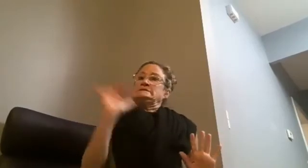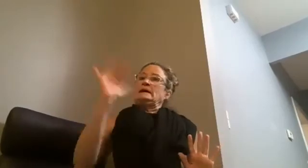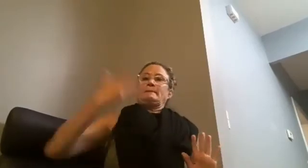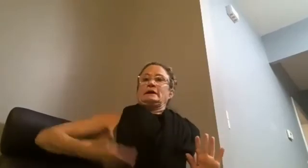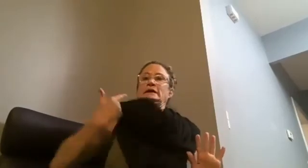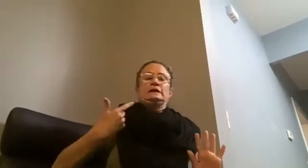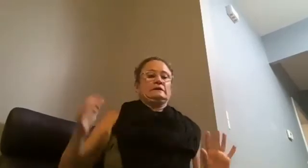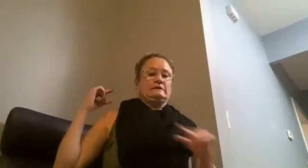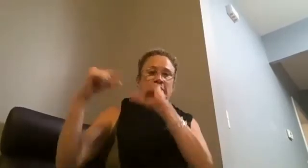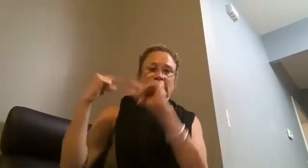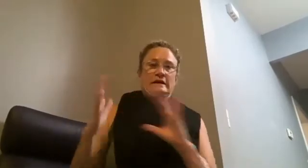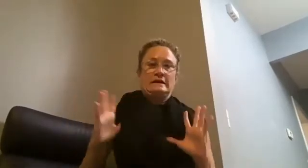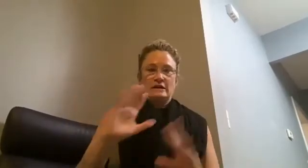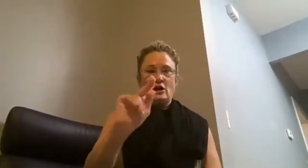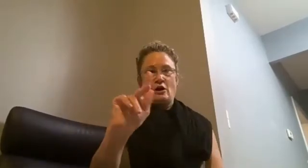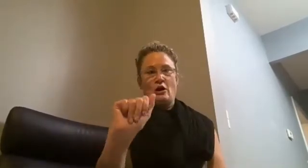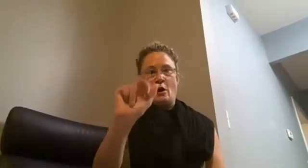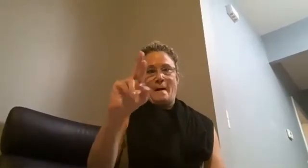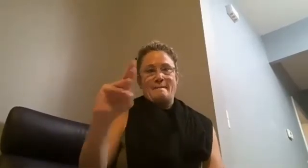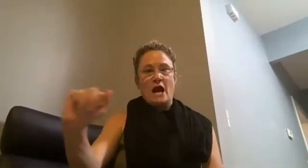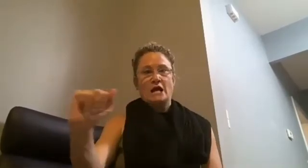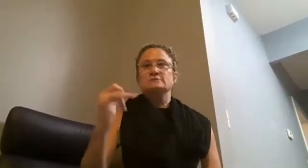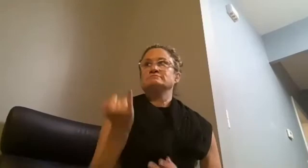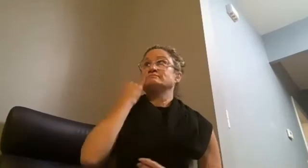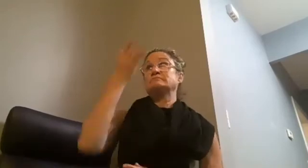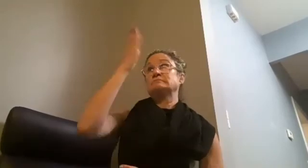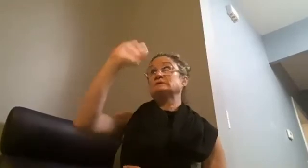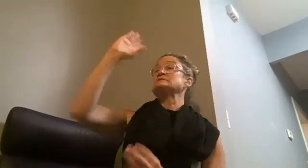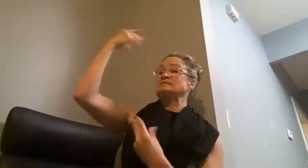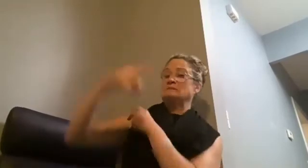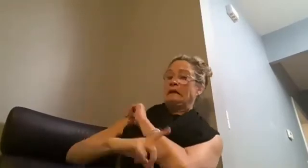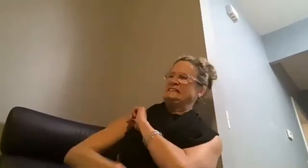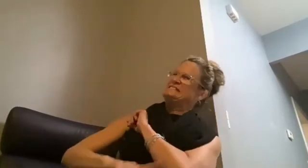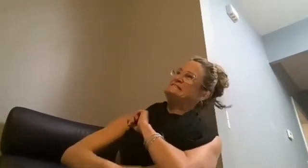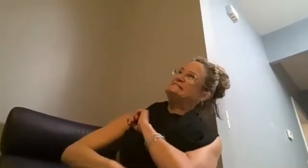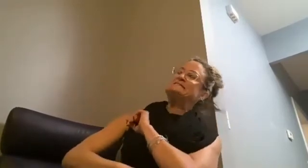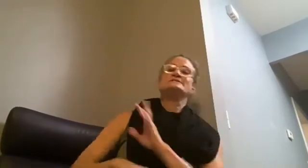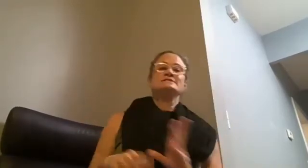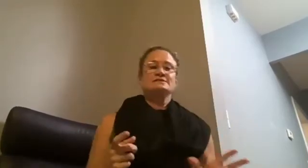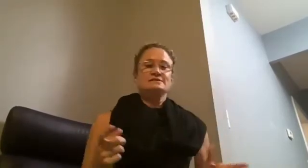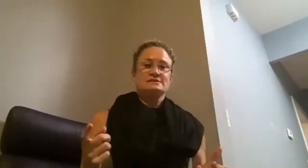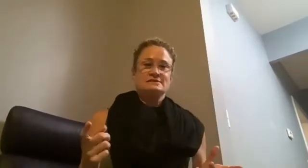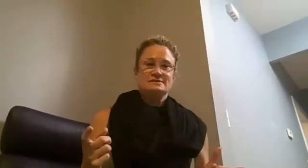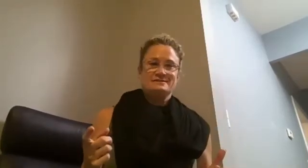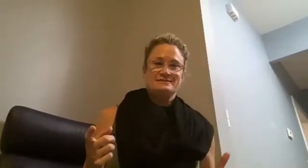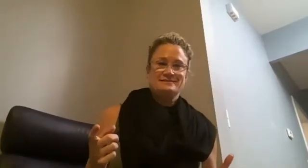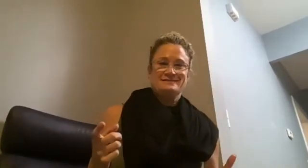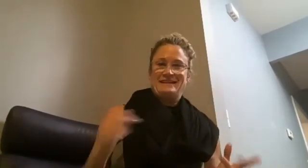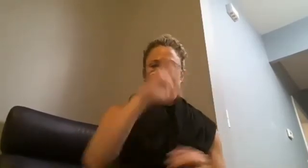would be karma. And if God does exist, he's probably a punishing God. So I feel like the only loophole is to never have kids.